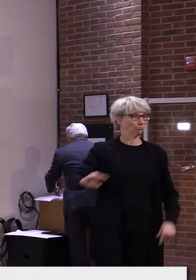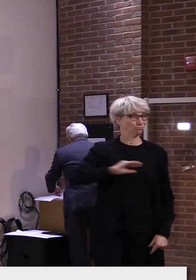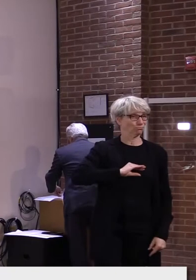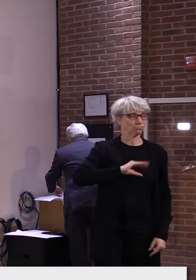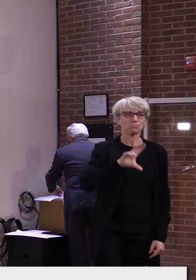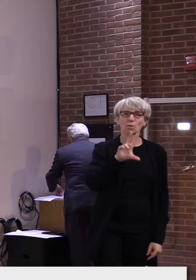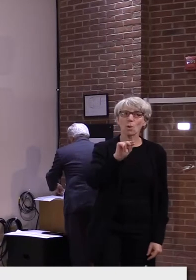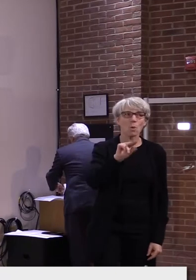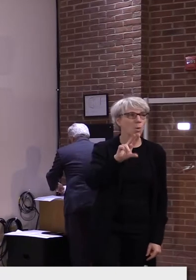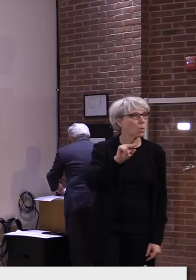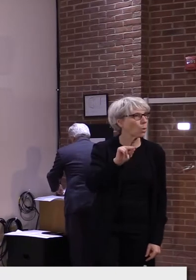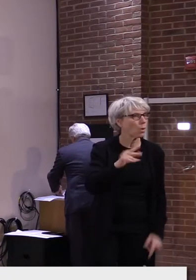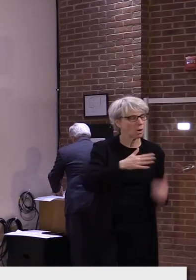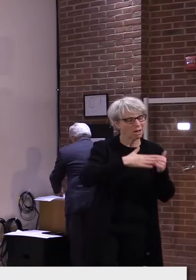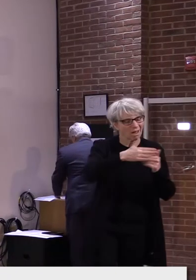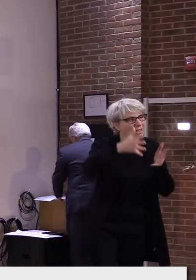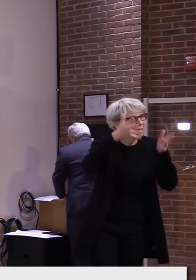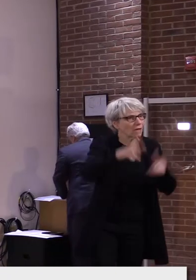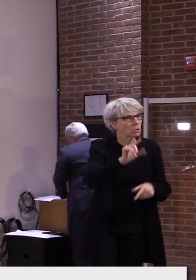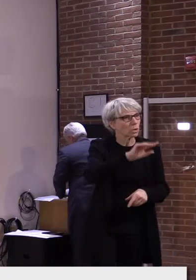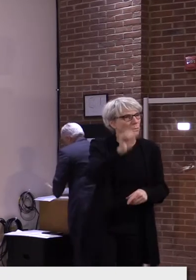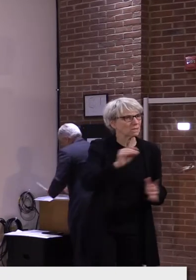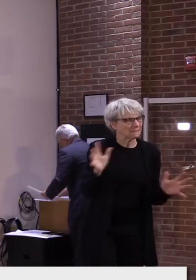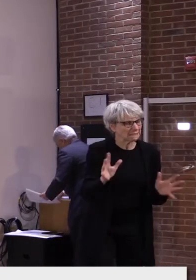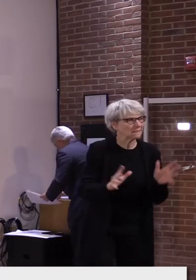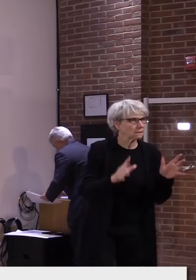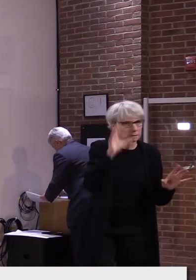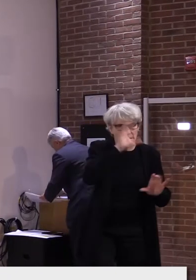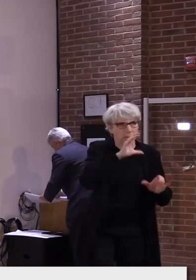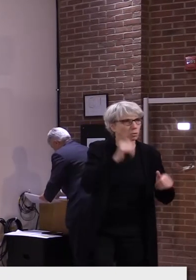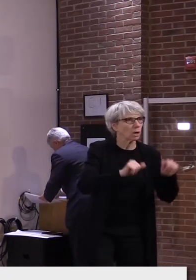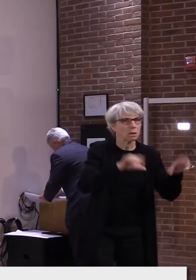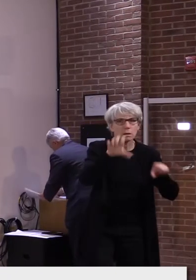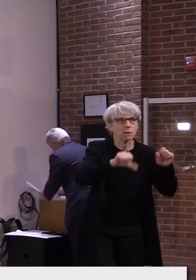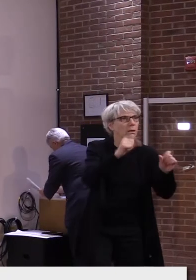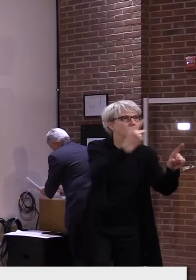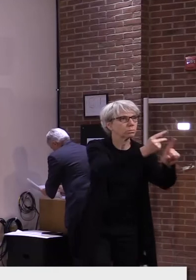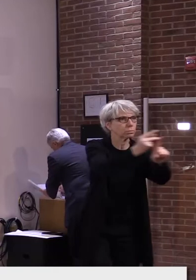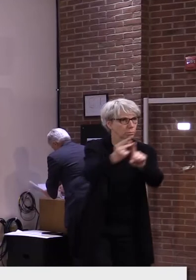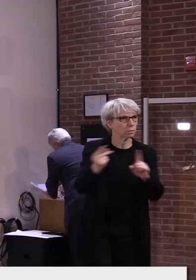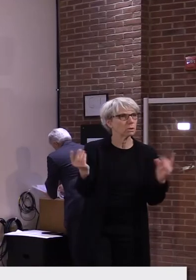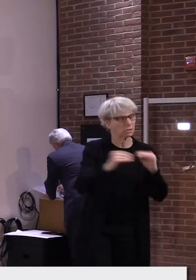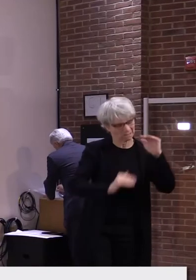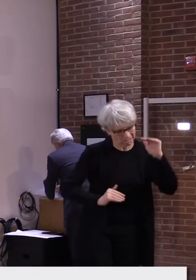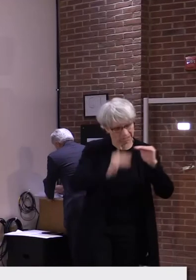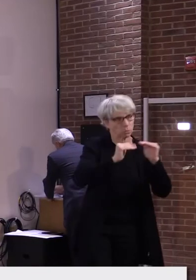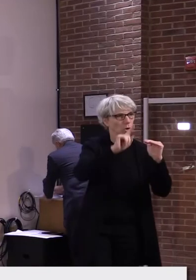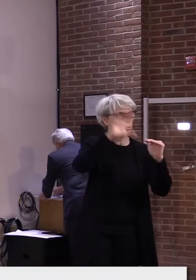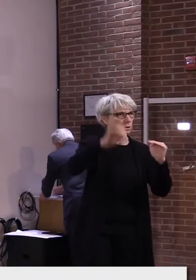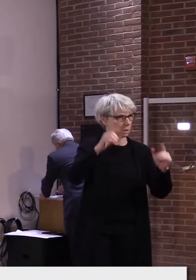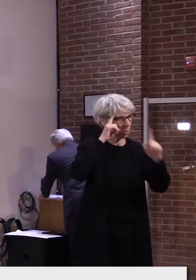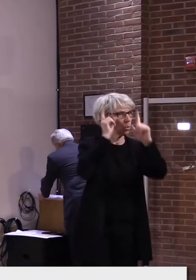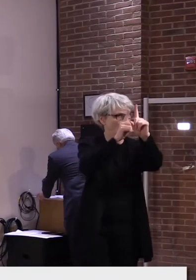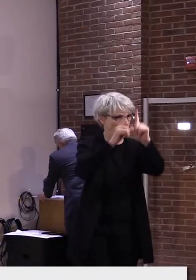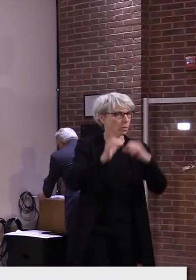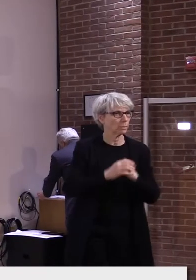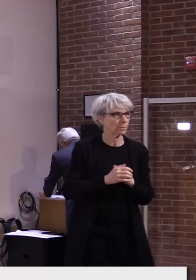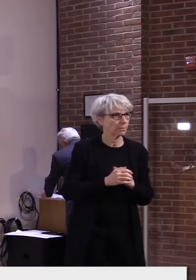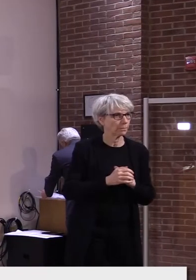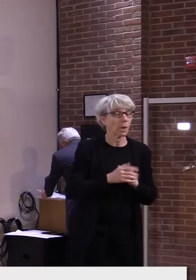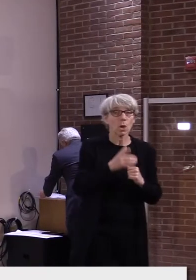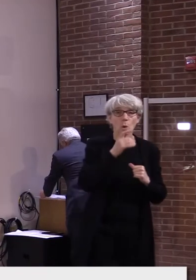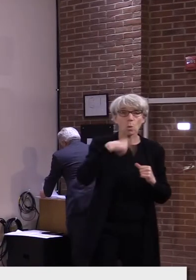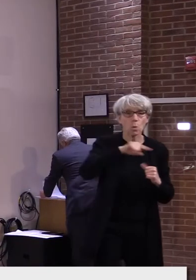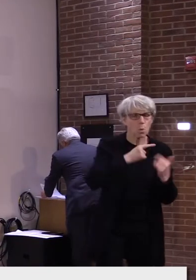Vermonters and keep a close eye on our data. For those of you who've been waiting to get vaccinated by your doctor or primary